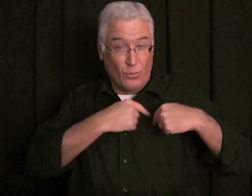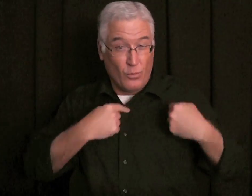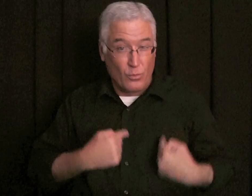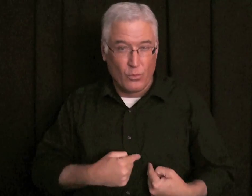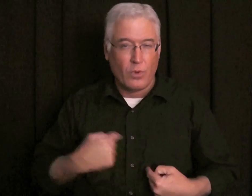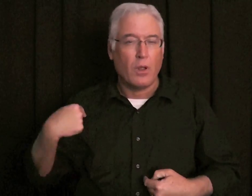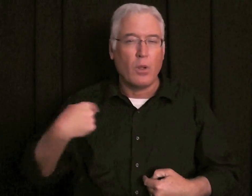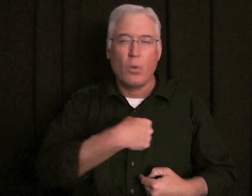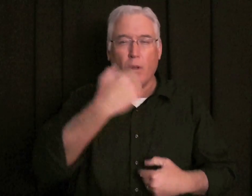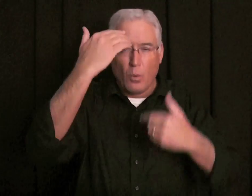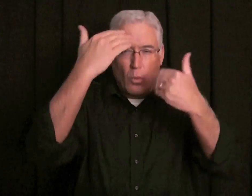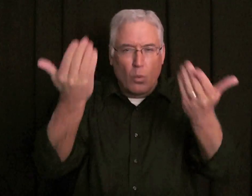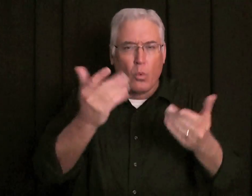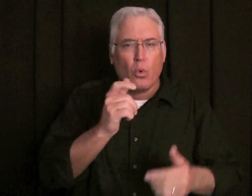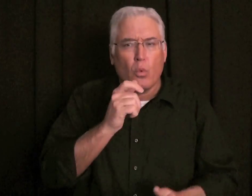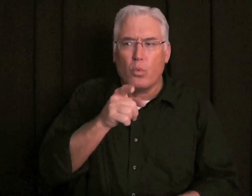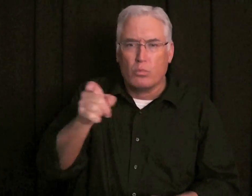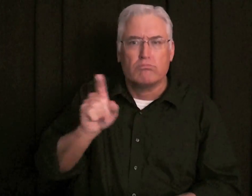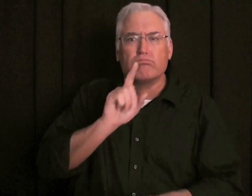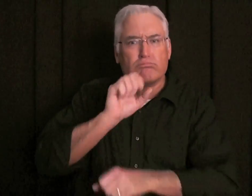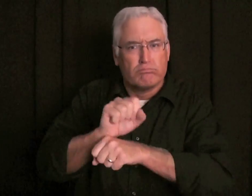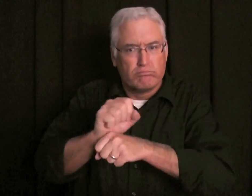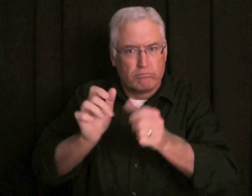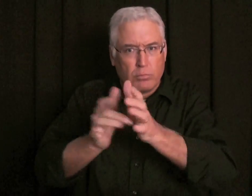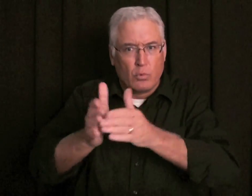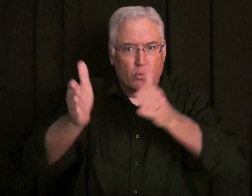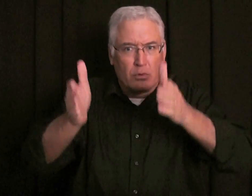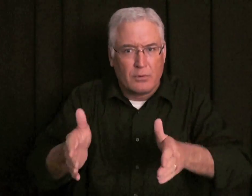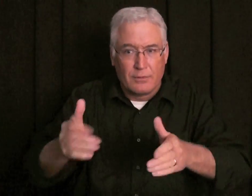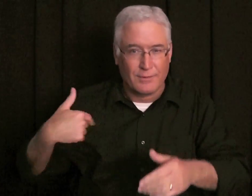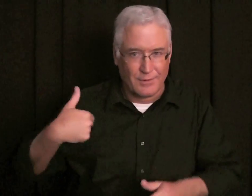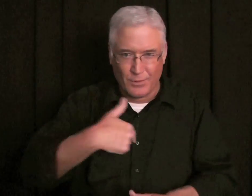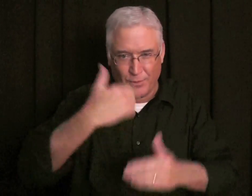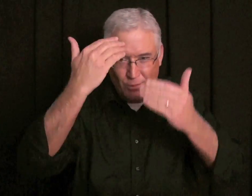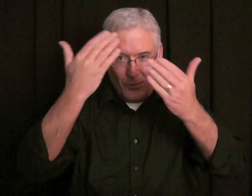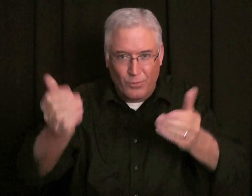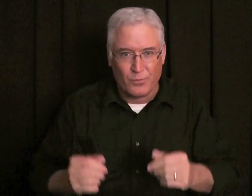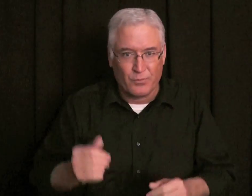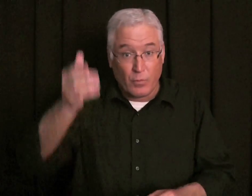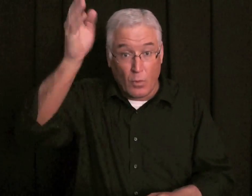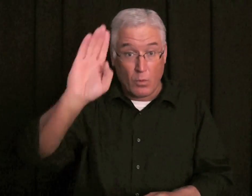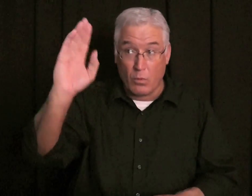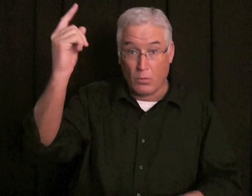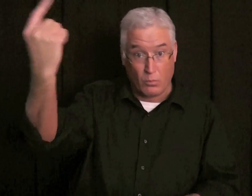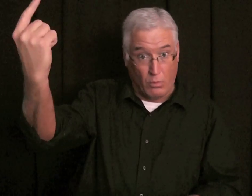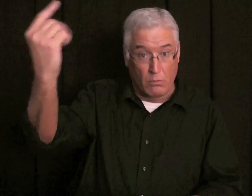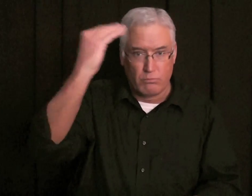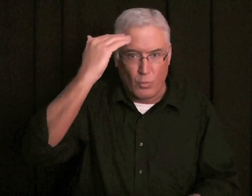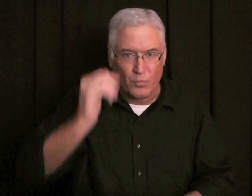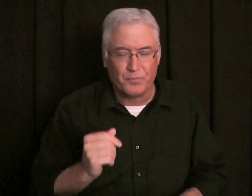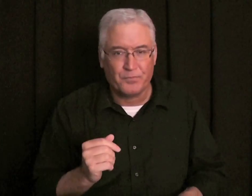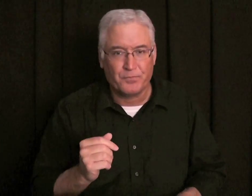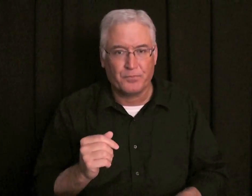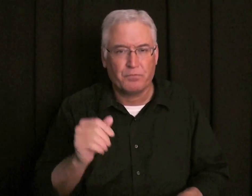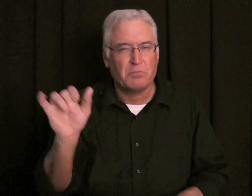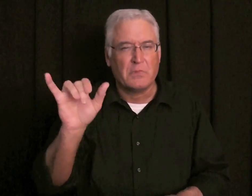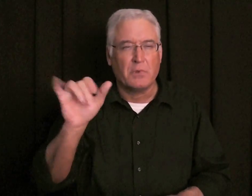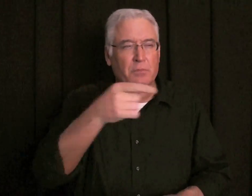We can't see inside a person's heart. We don't know who is the believer and who is not. God alone knows